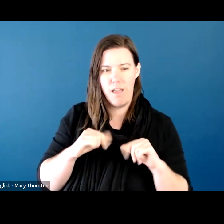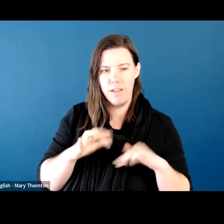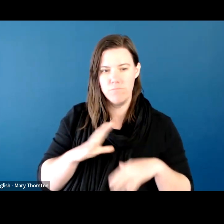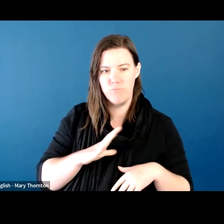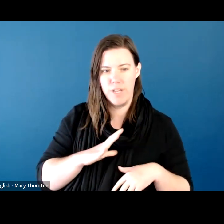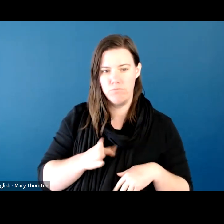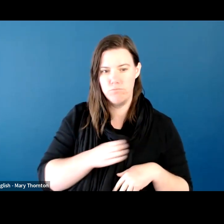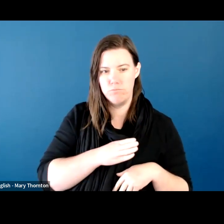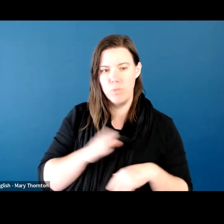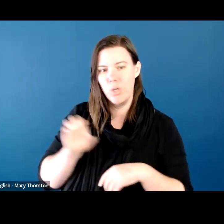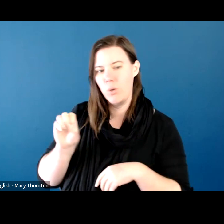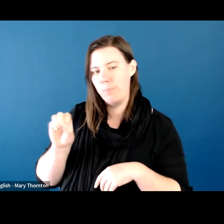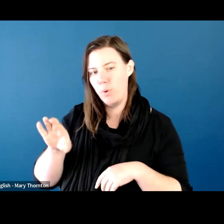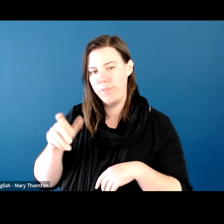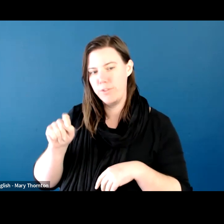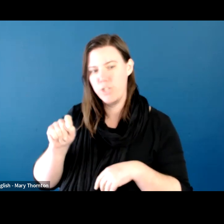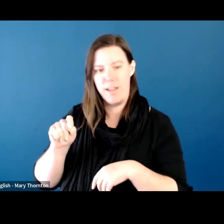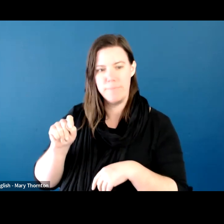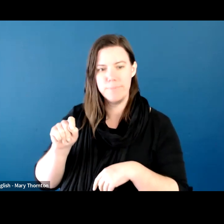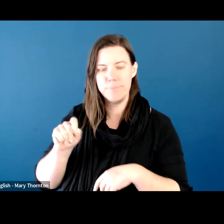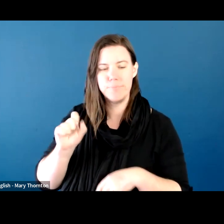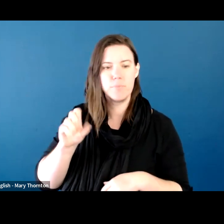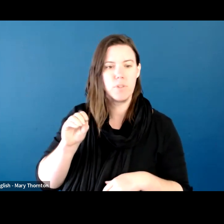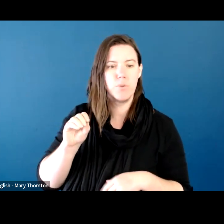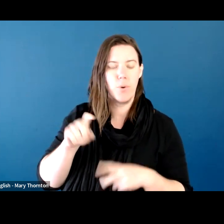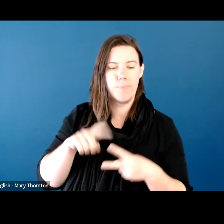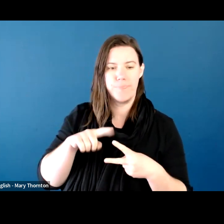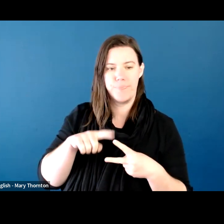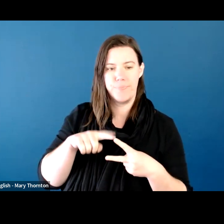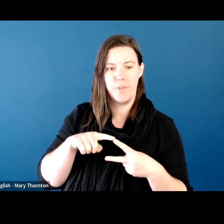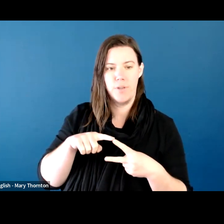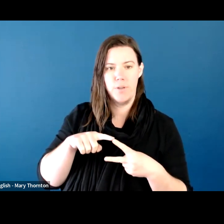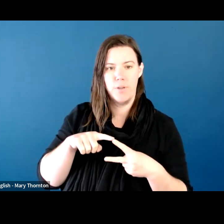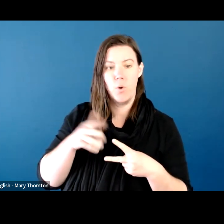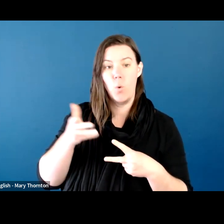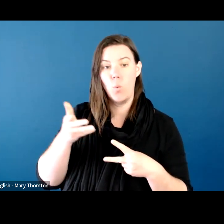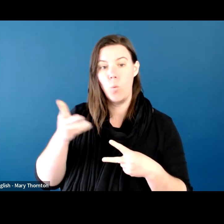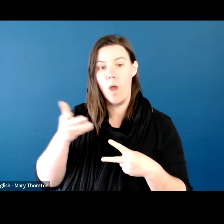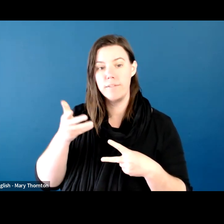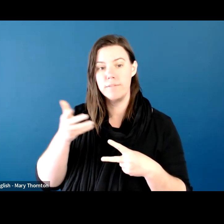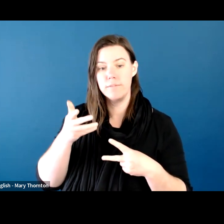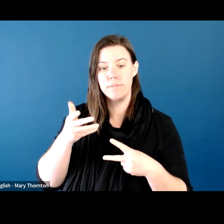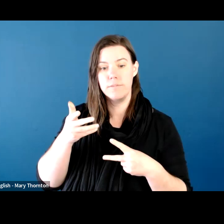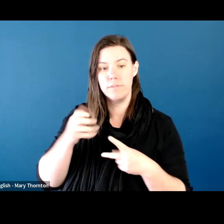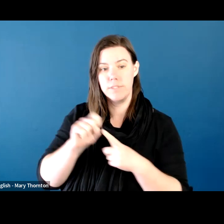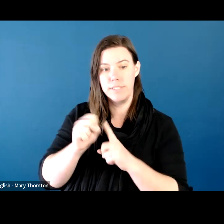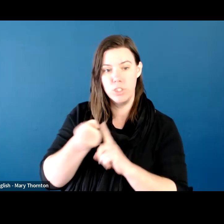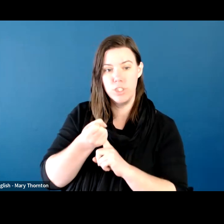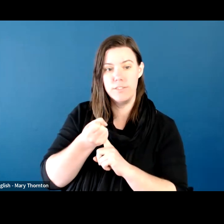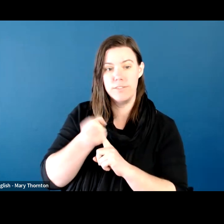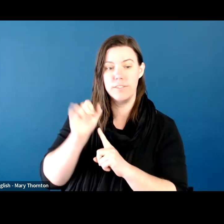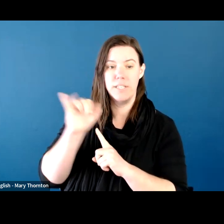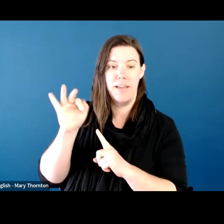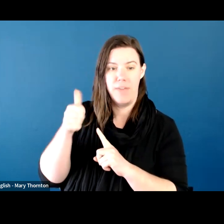folks. All right, so under what conditions, if any, would it be appropriate to engage first responders? And based on your personal and